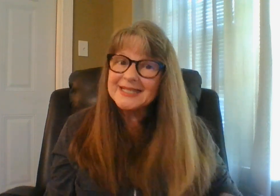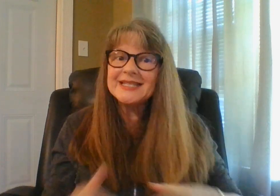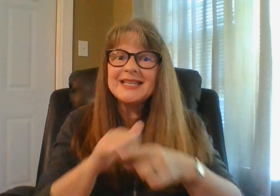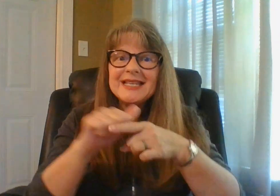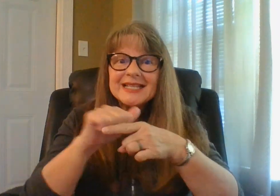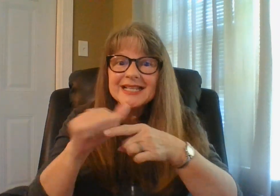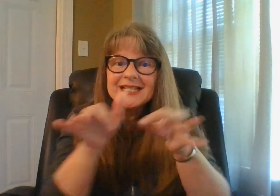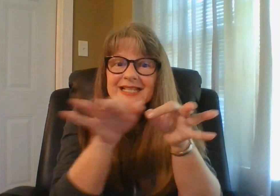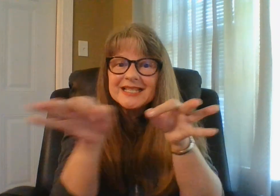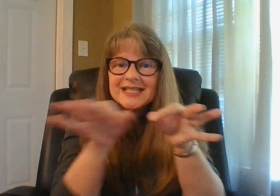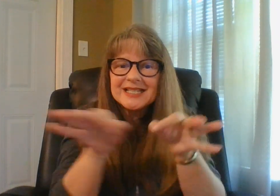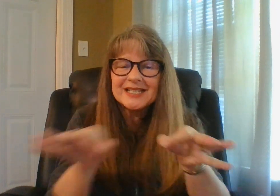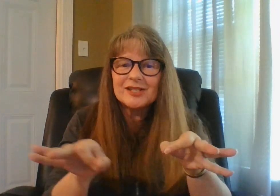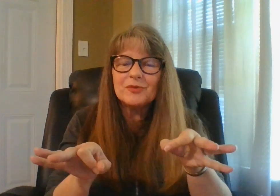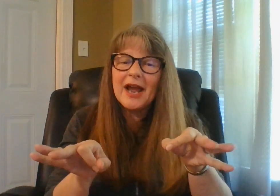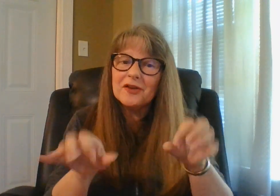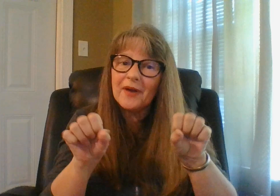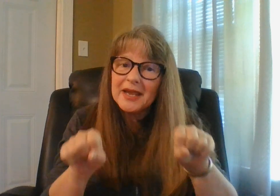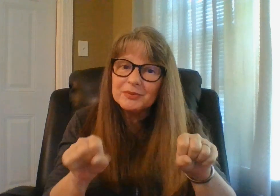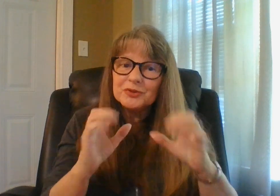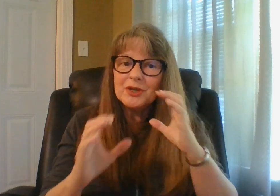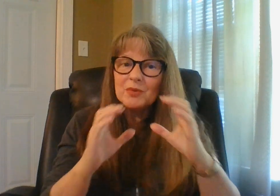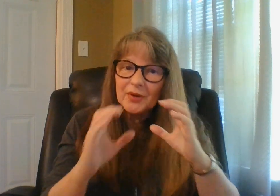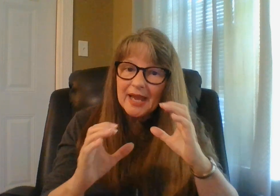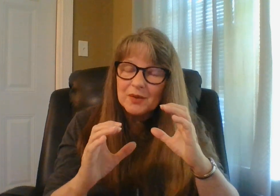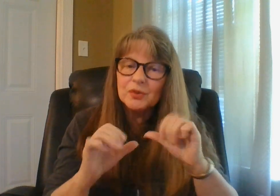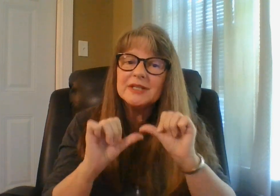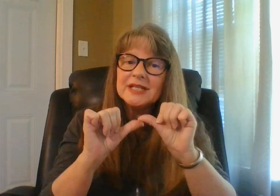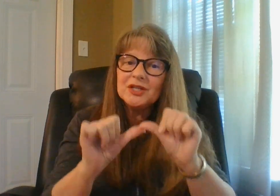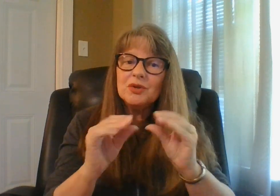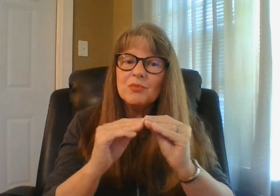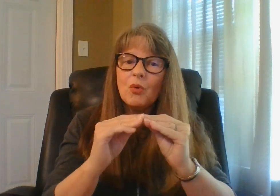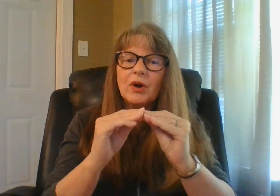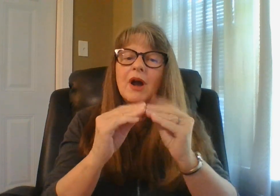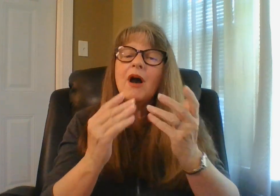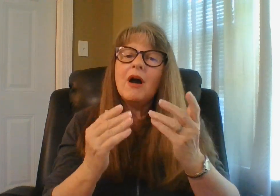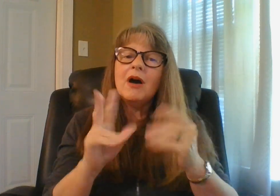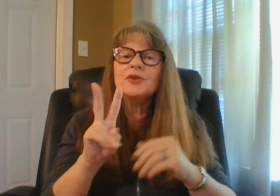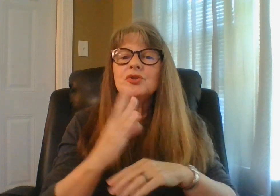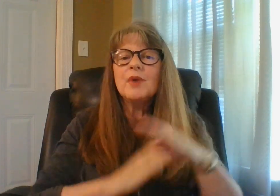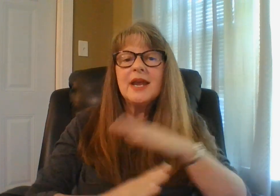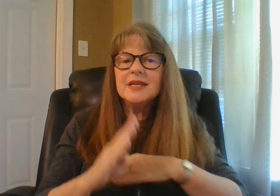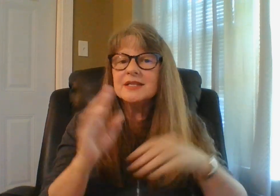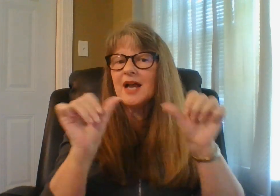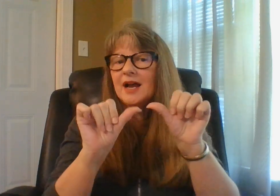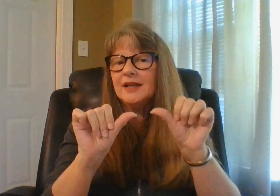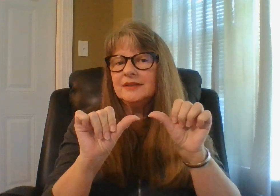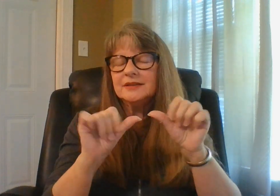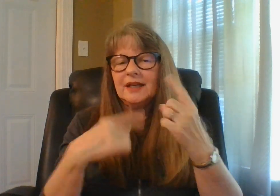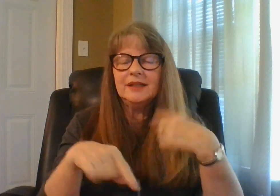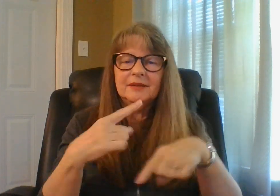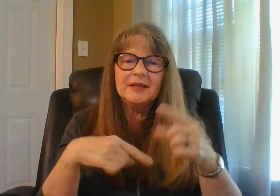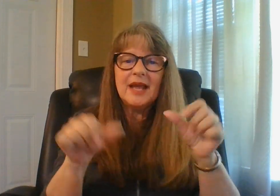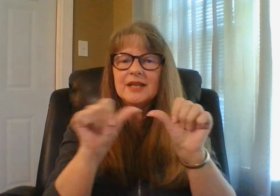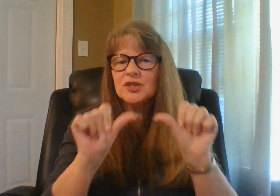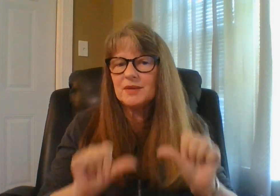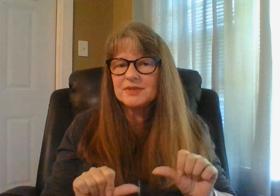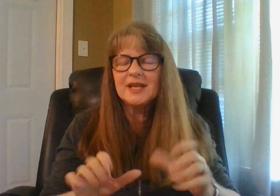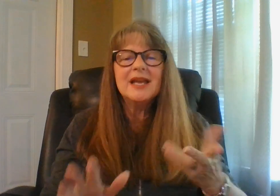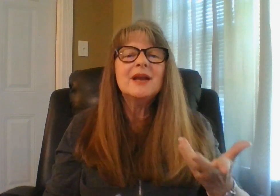practice these sentences. So now you're able to communicate. We'll continue more on two-handed signs and hand shapes.